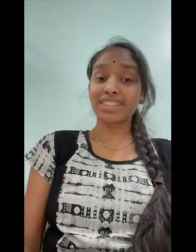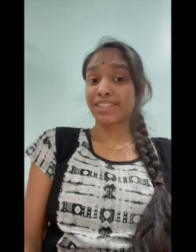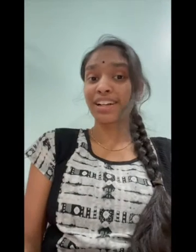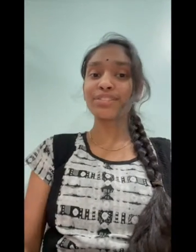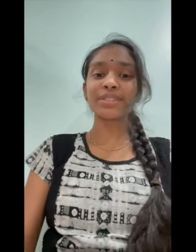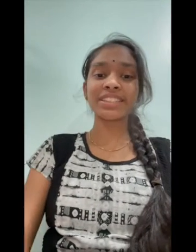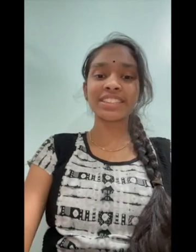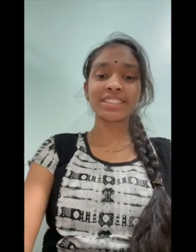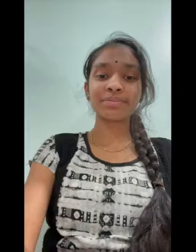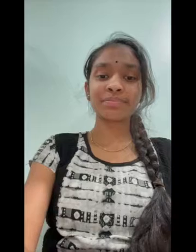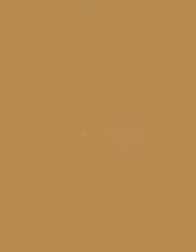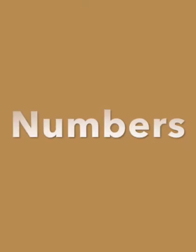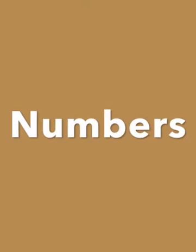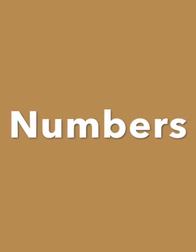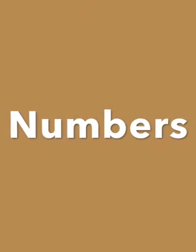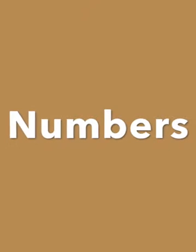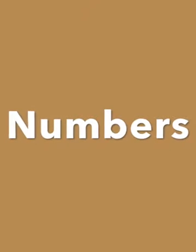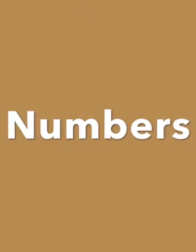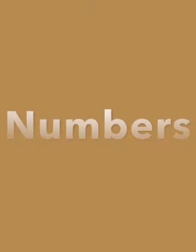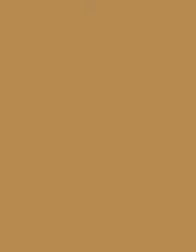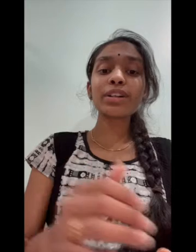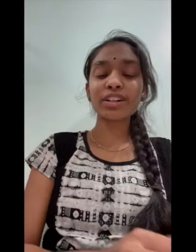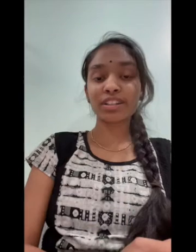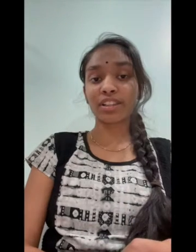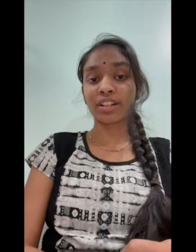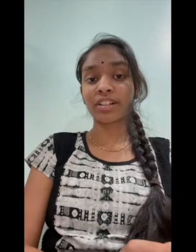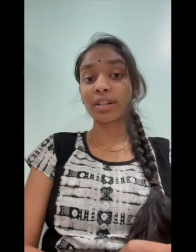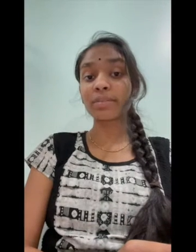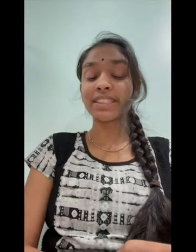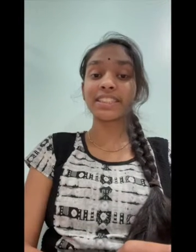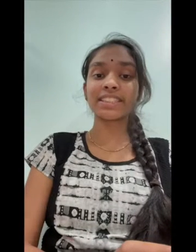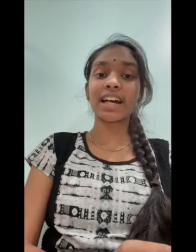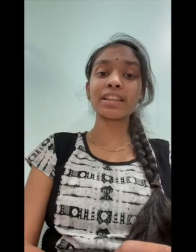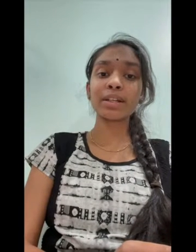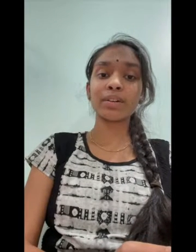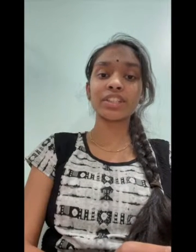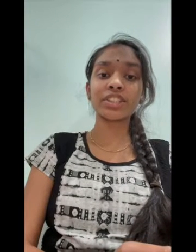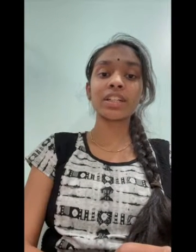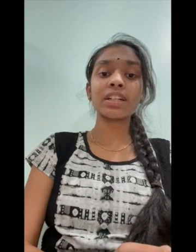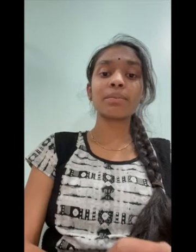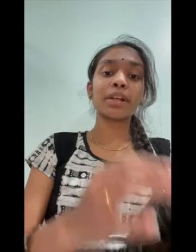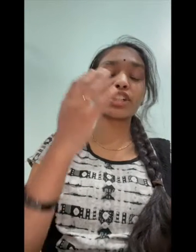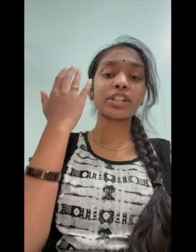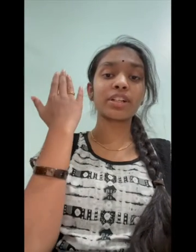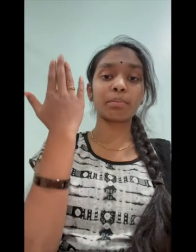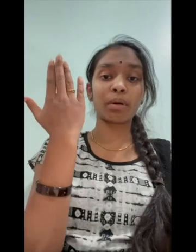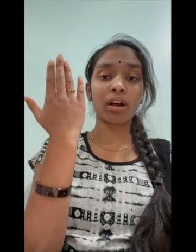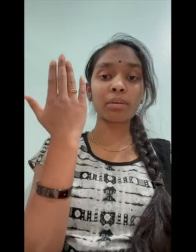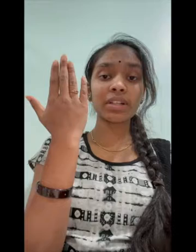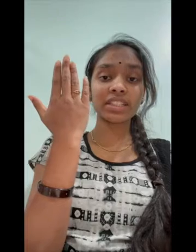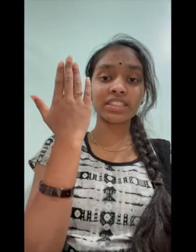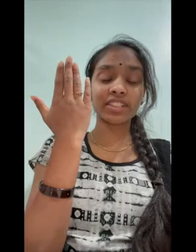your alphabets. We're going to learn numbers in sign language. Make sure your palm is